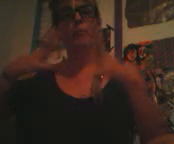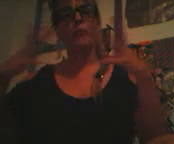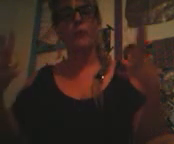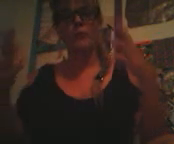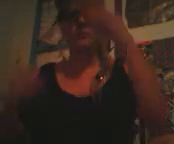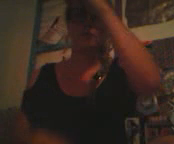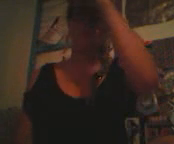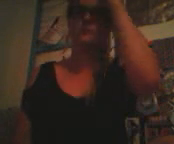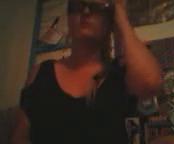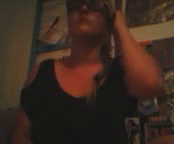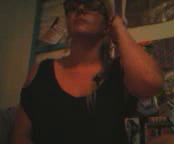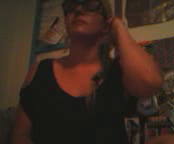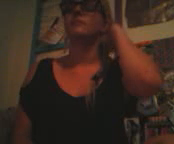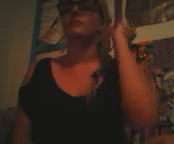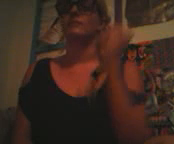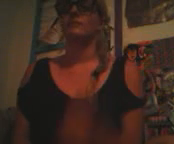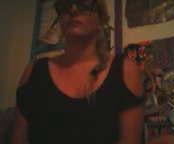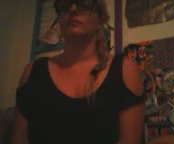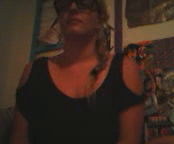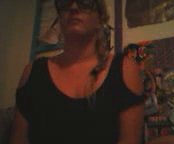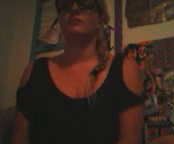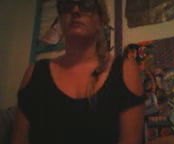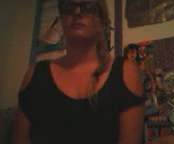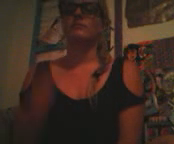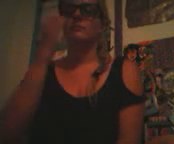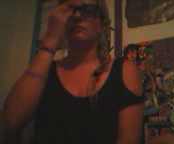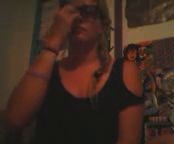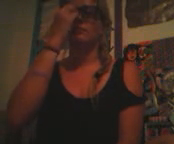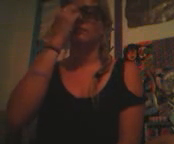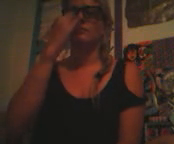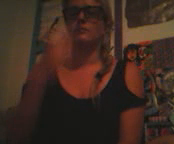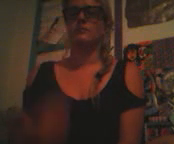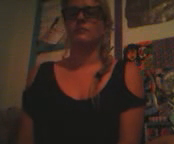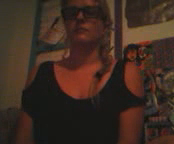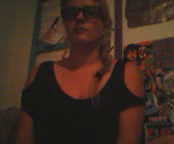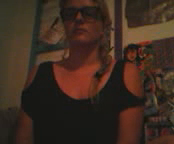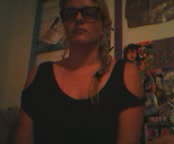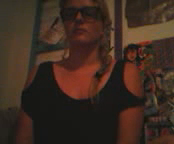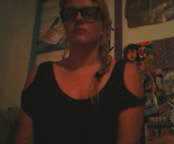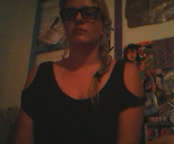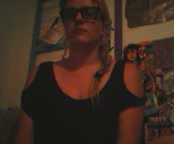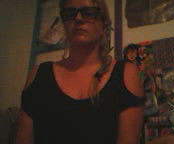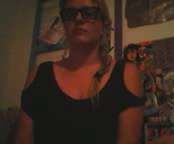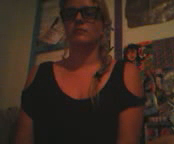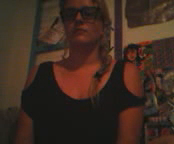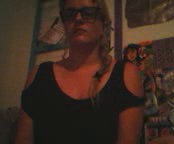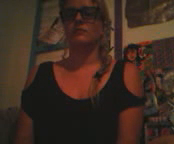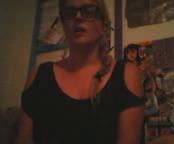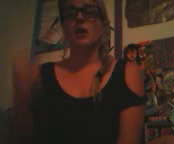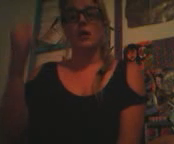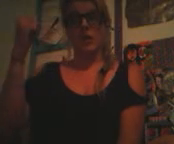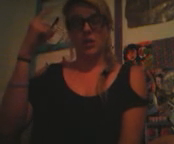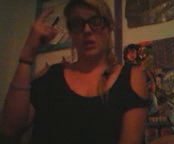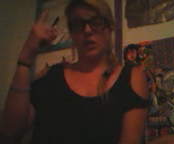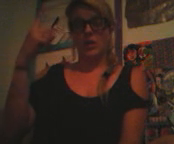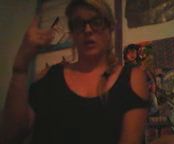And the key to a combustion reaction is the carbon and hydrogen react with oxygen. That's my burning right there, and it's going to produce CO2 and H2O as